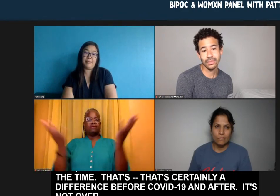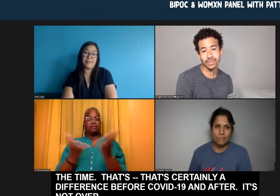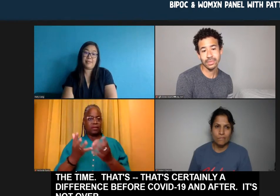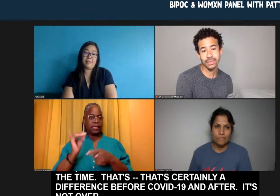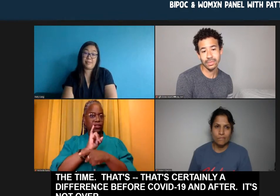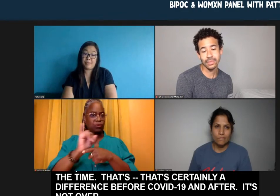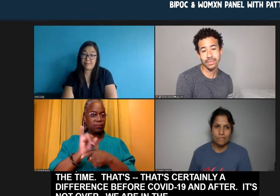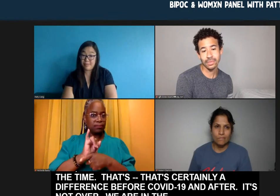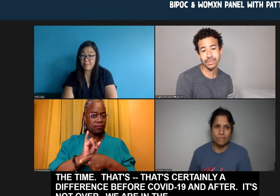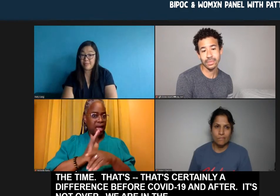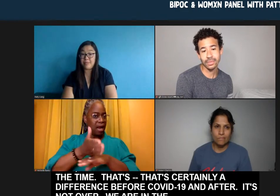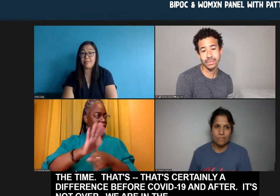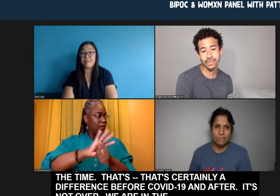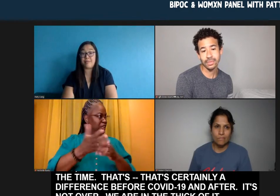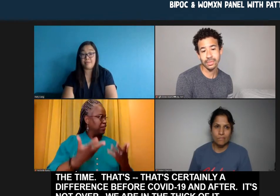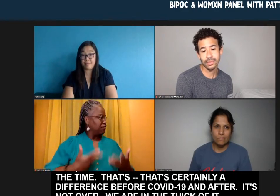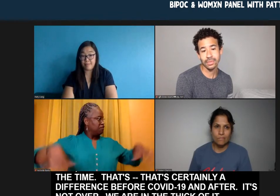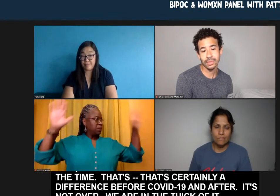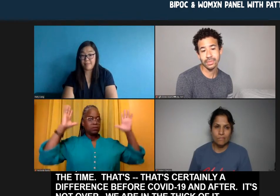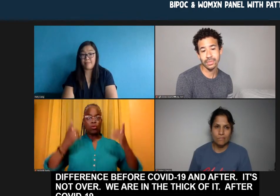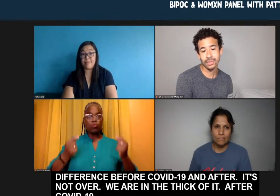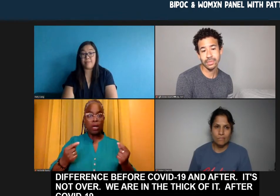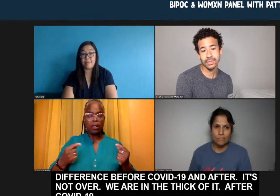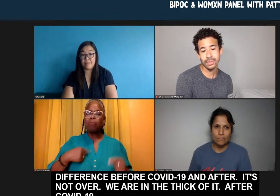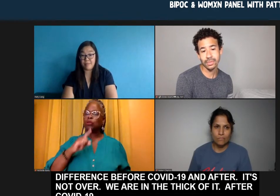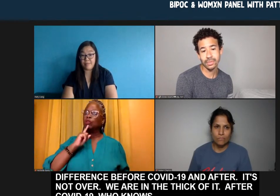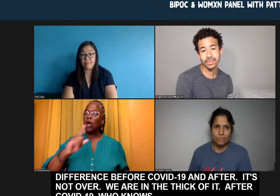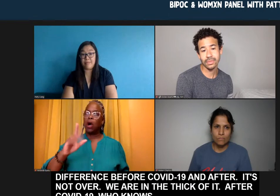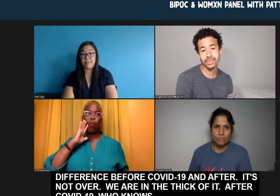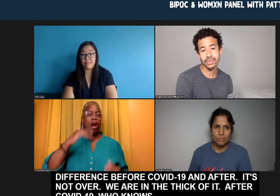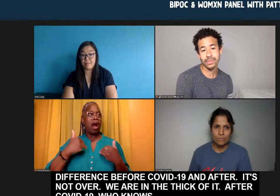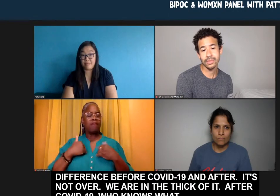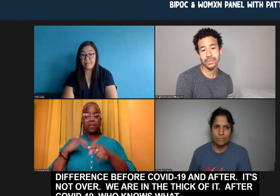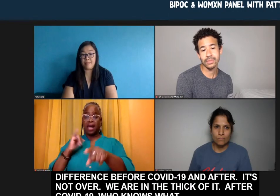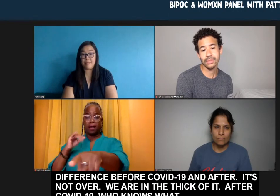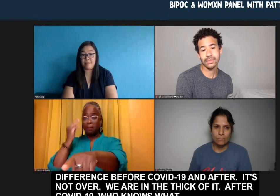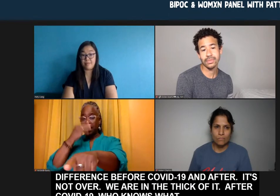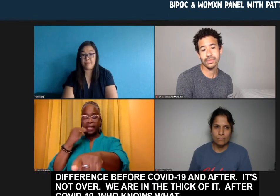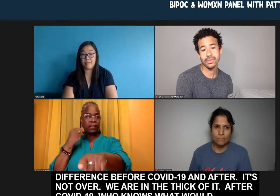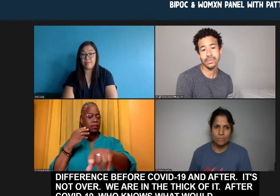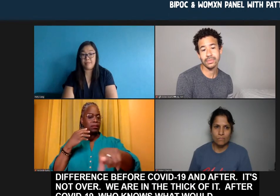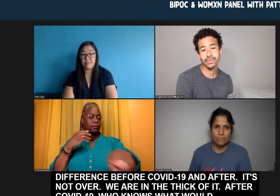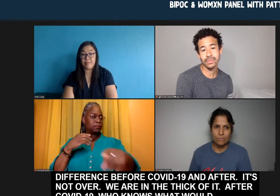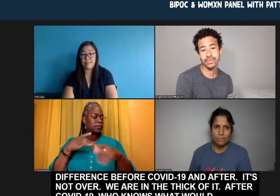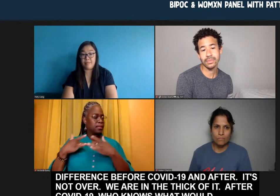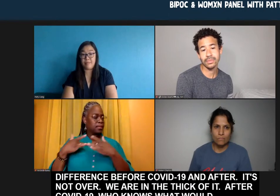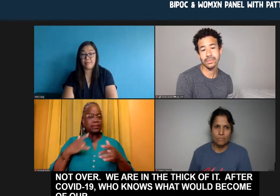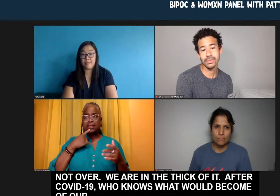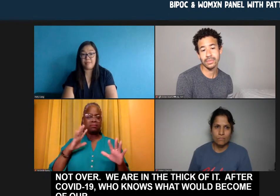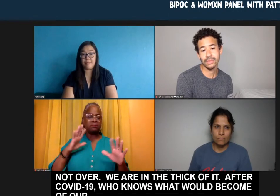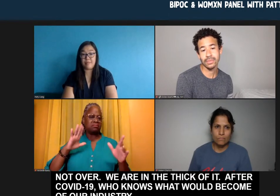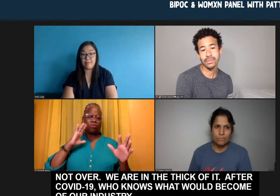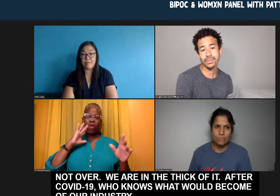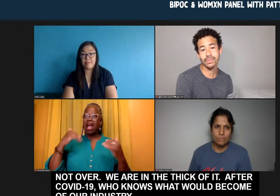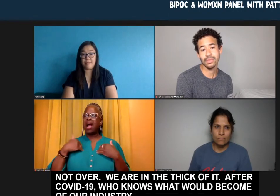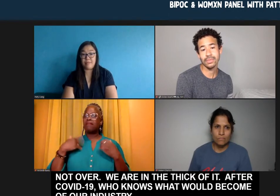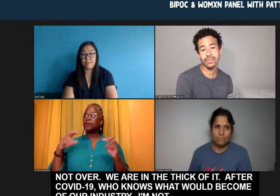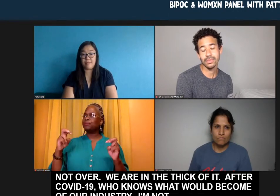who knows what would become of our industry, what will become. And that show that we were in was called We Wear the Mask. Sorry. Thank you so